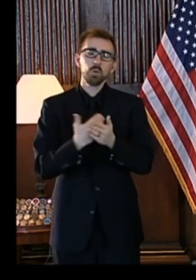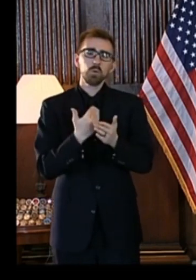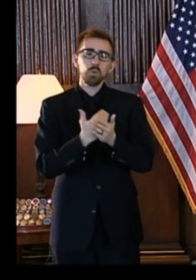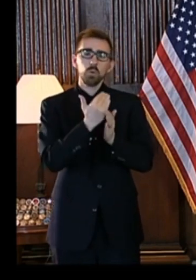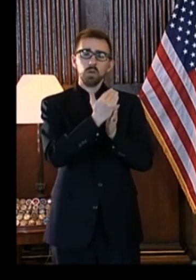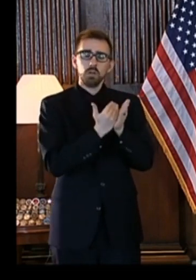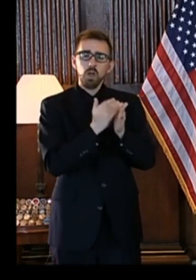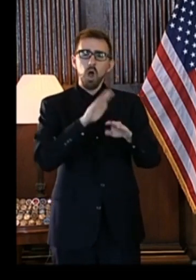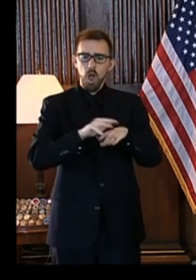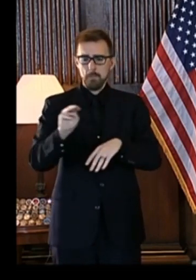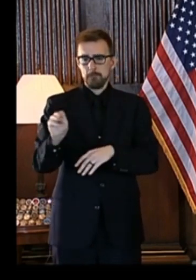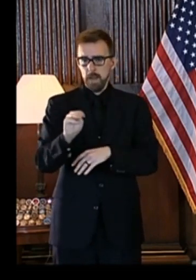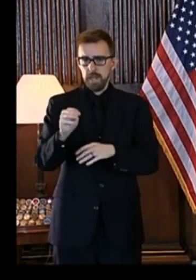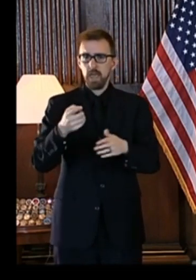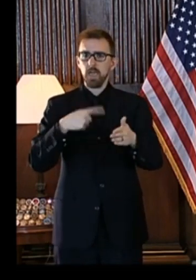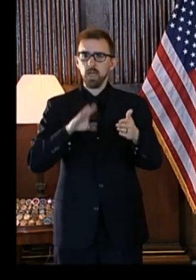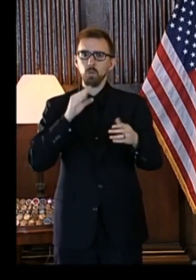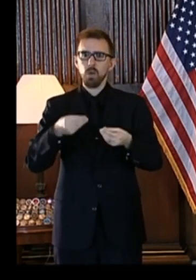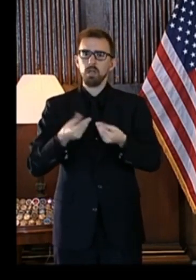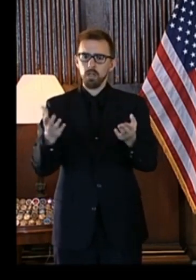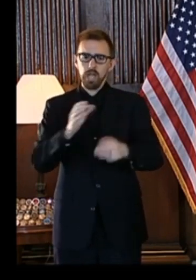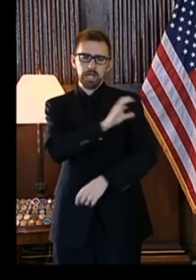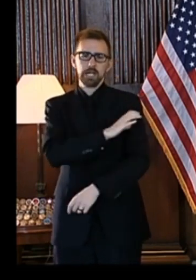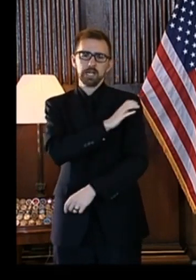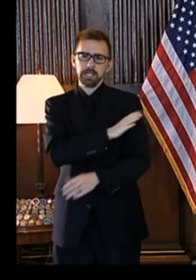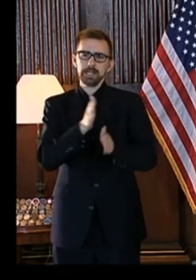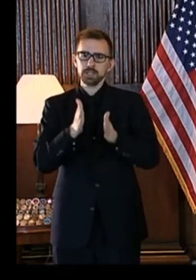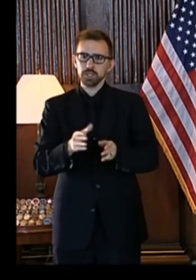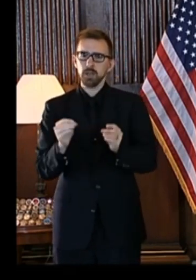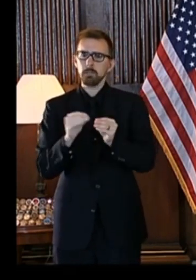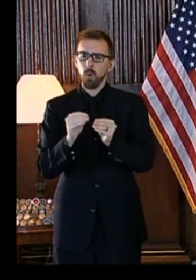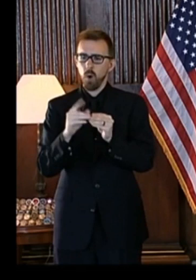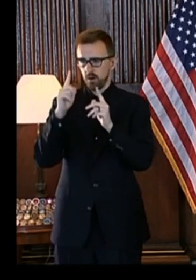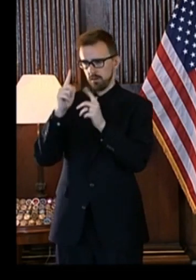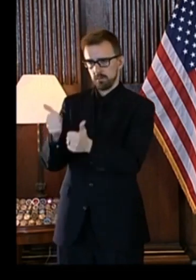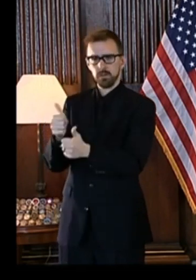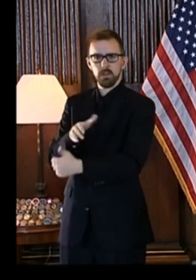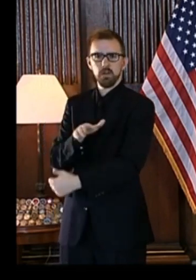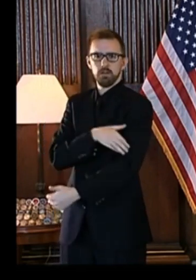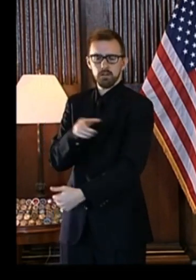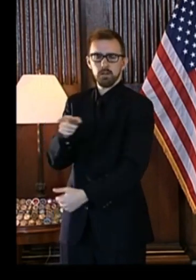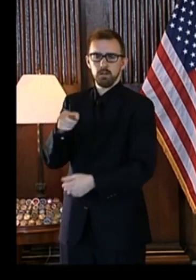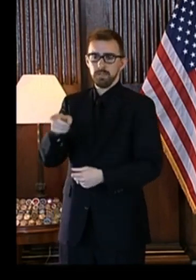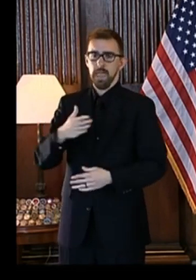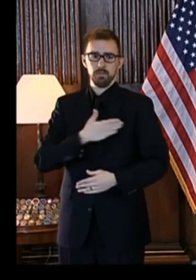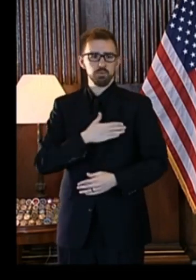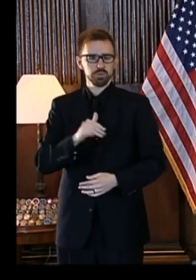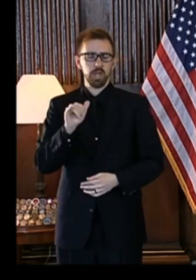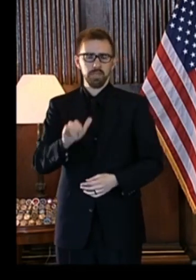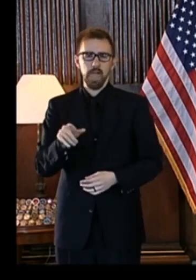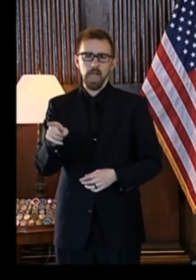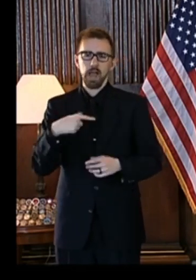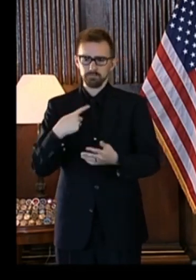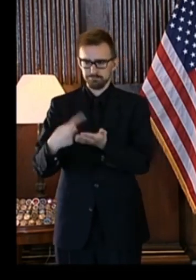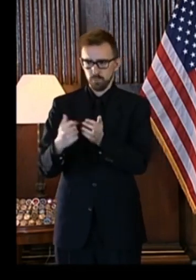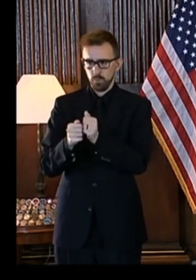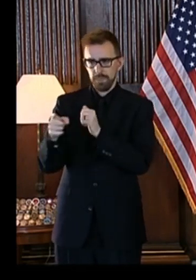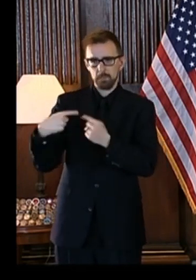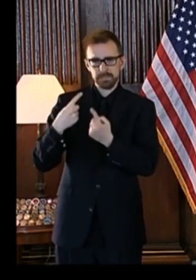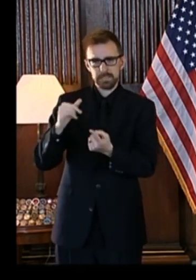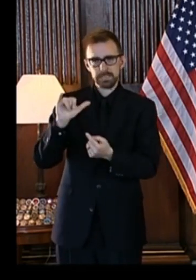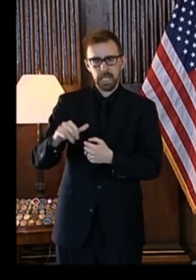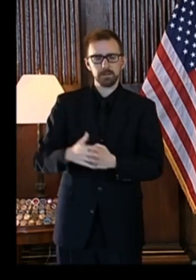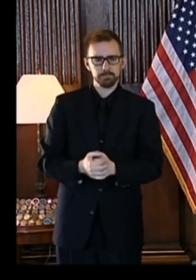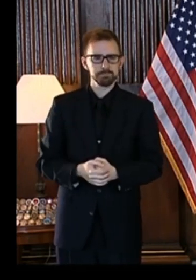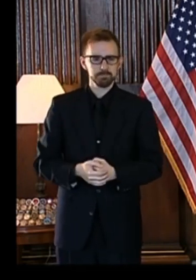on Monday are designed to give clinicians more discretion, and they very much have appreciated that in talking with them since then. So